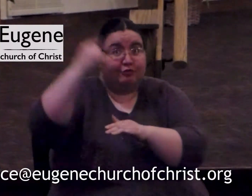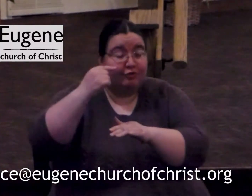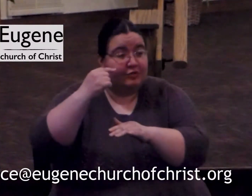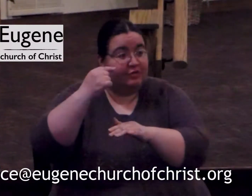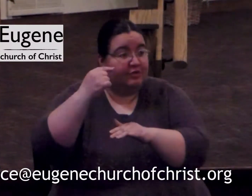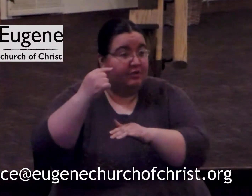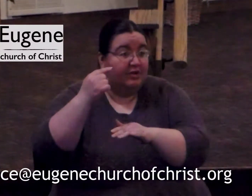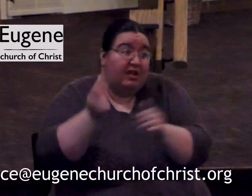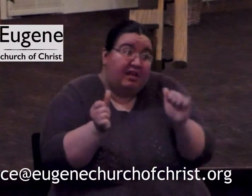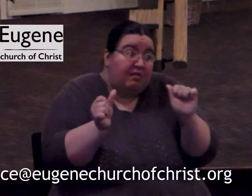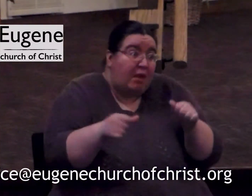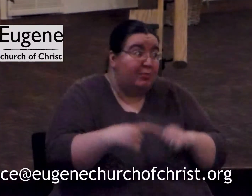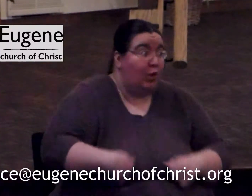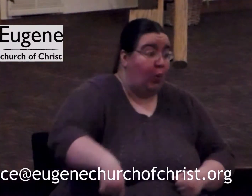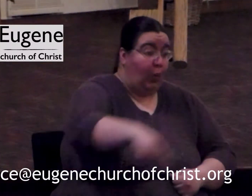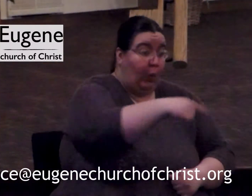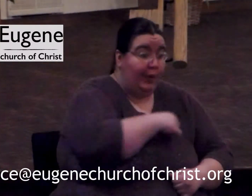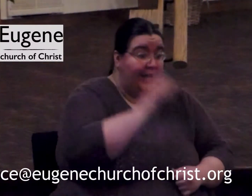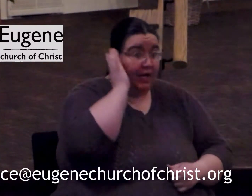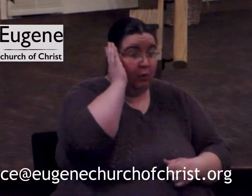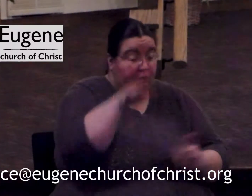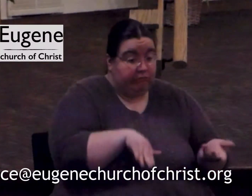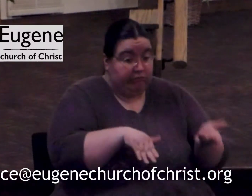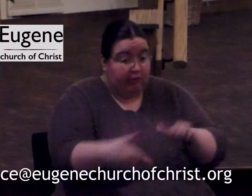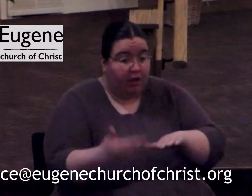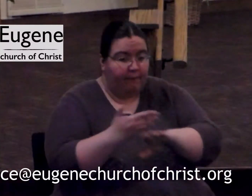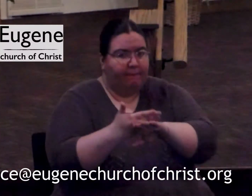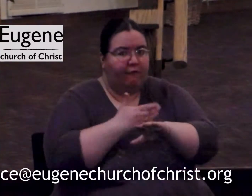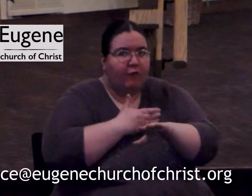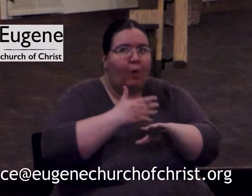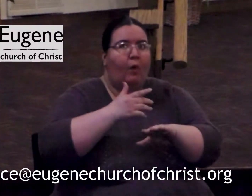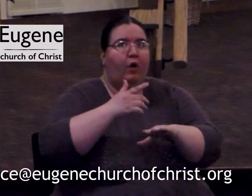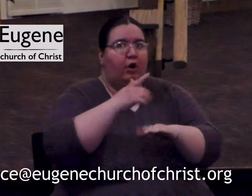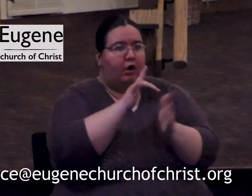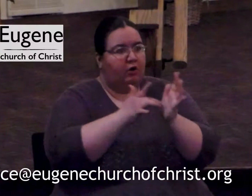live out our entire lives before Christ returns. And so what James is telling us is,